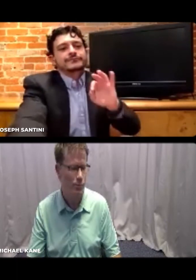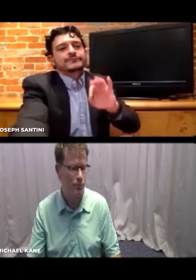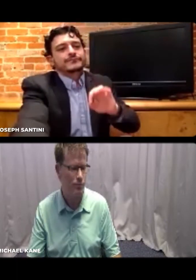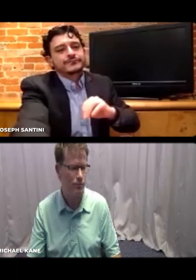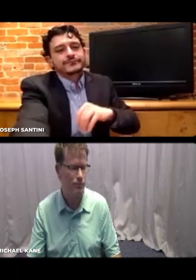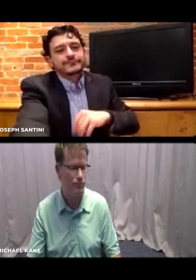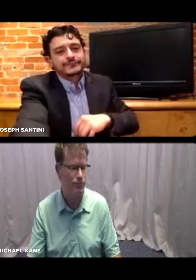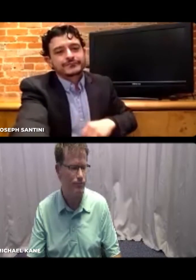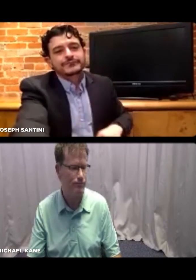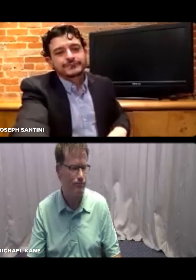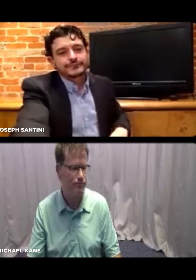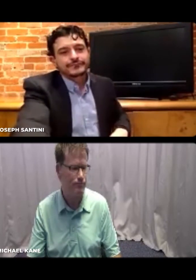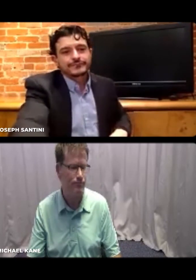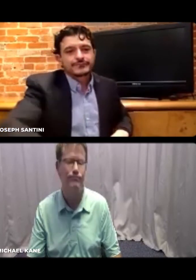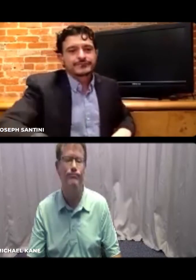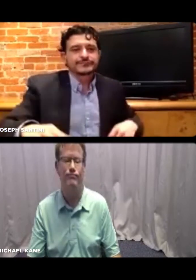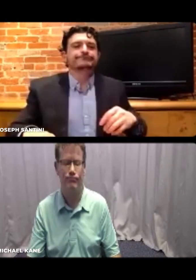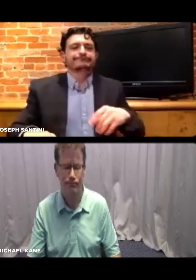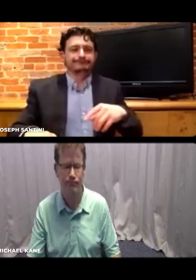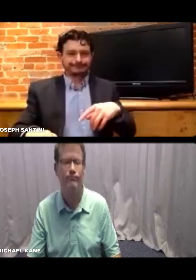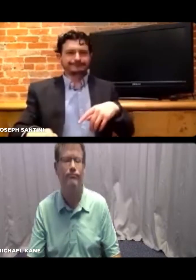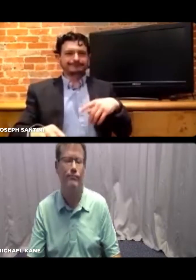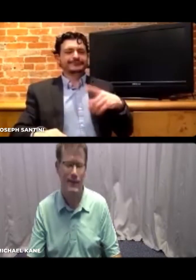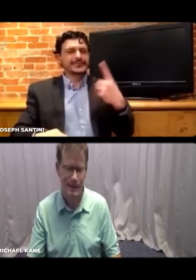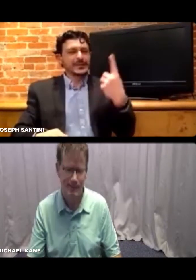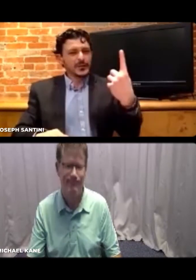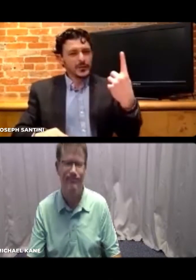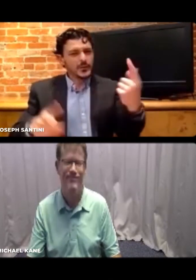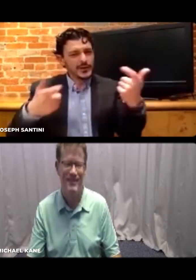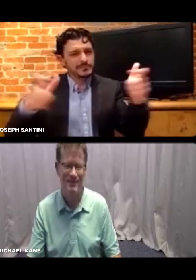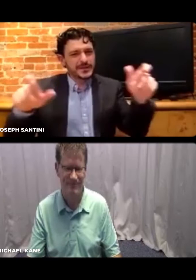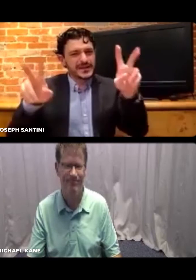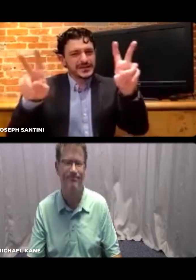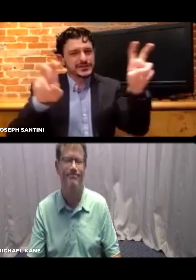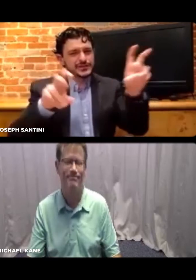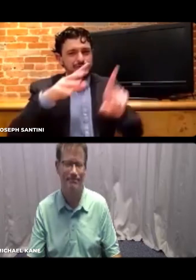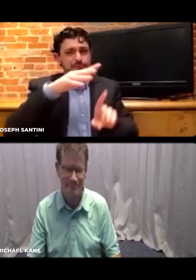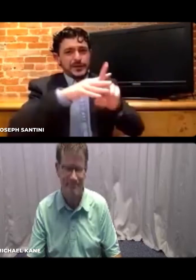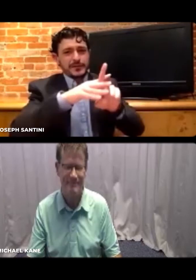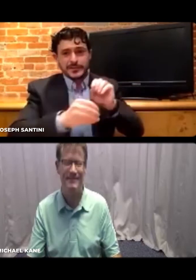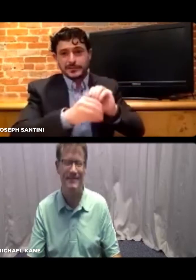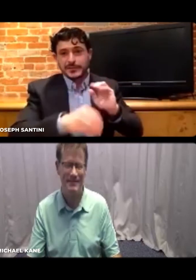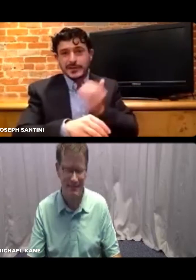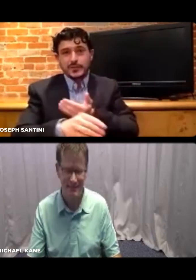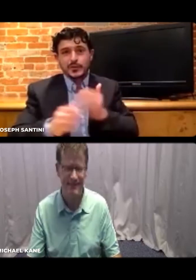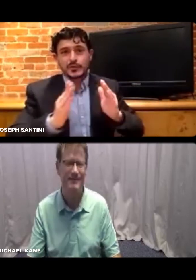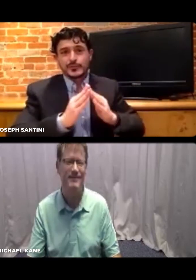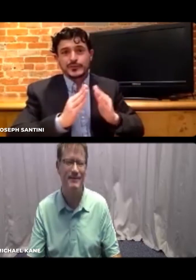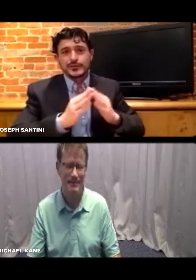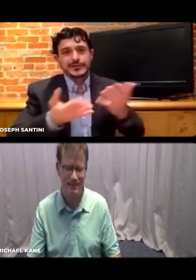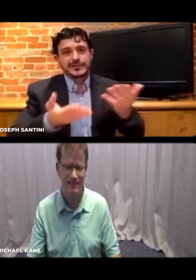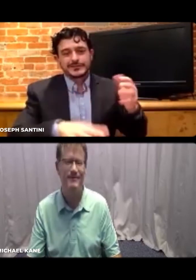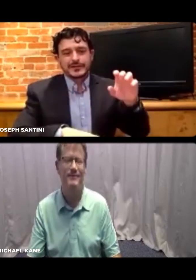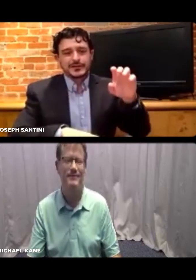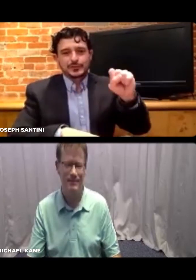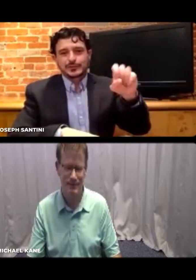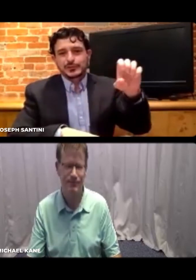which is discussion question 5, which is also a big issue in our community. Social